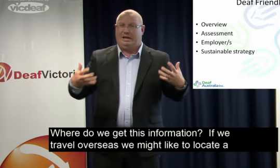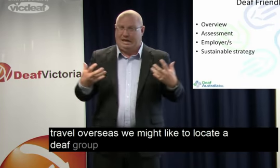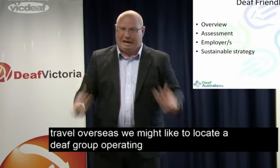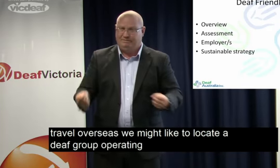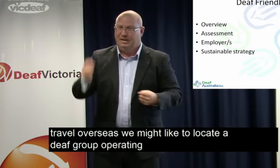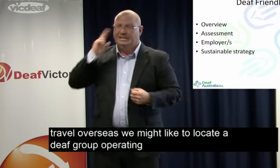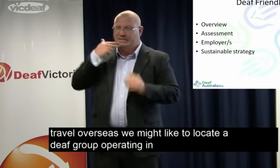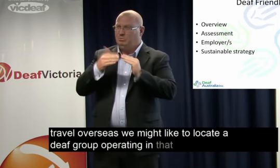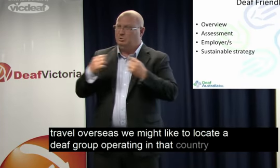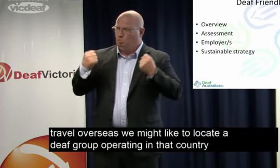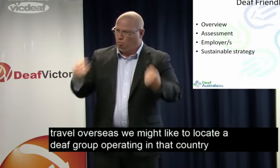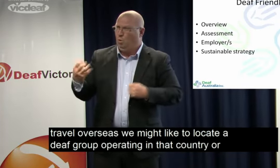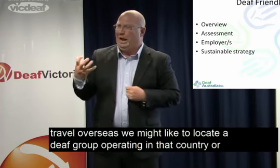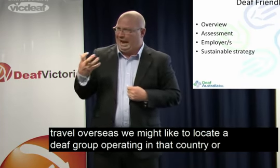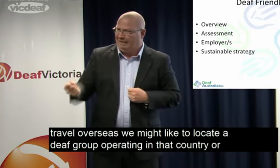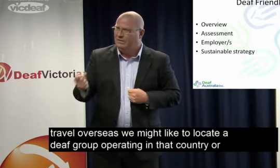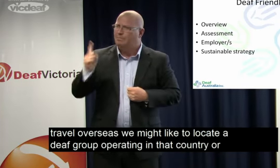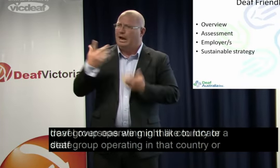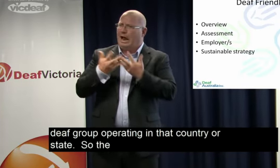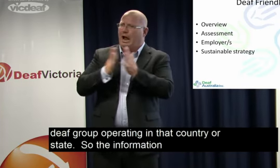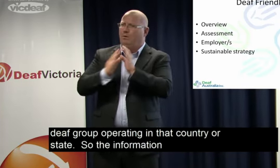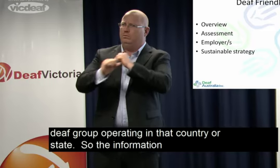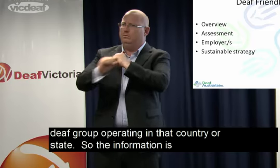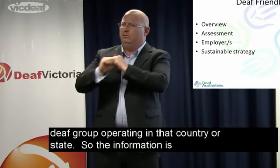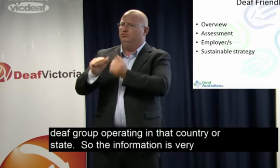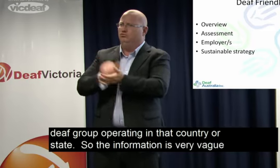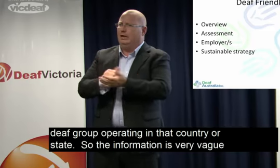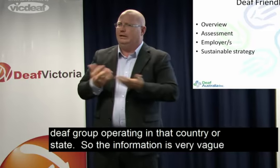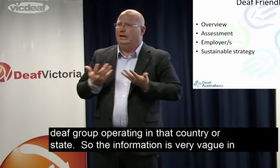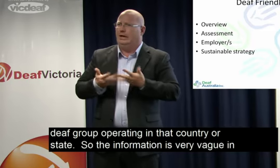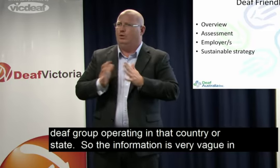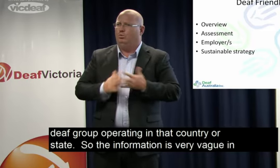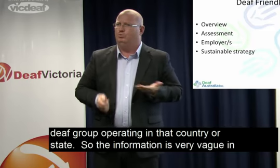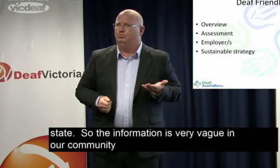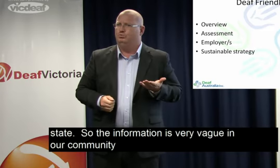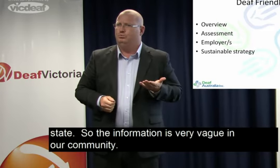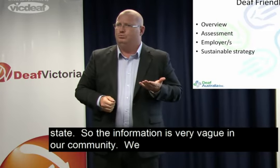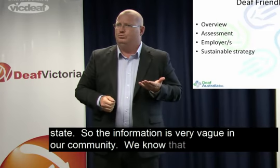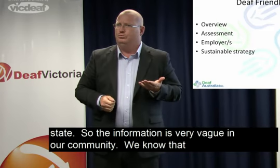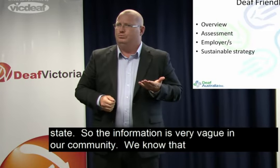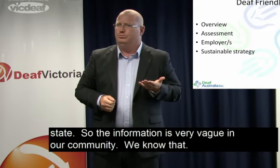very vague about our community. We know that it exists, but how do we tap into that and how do we market that appropriately?